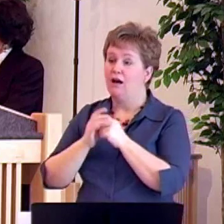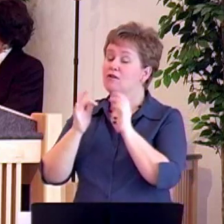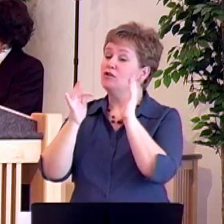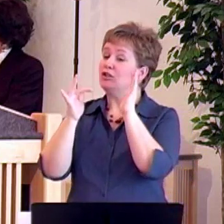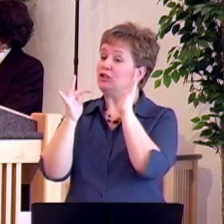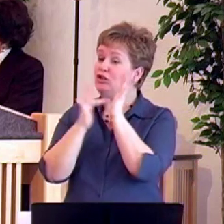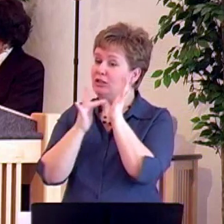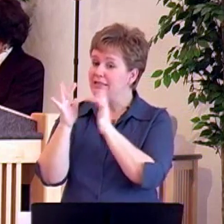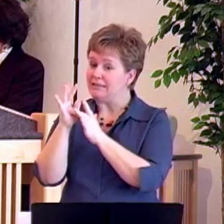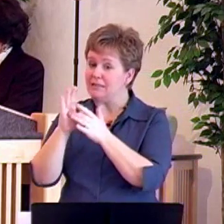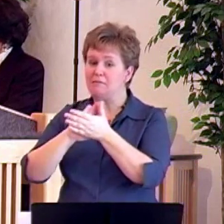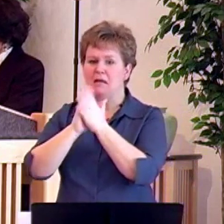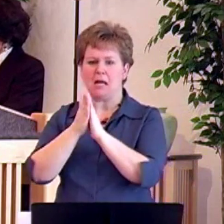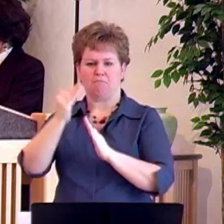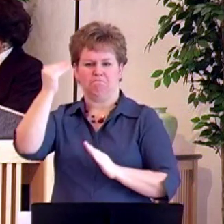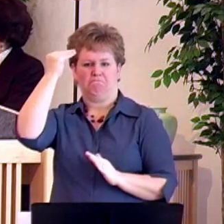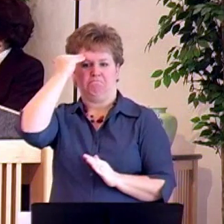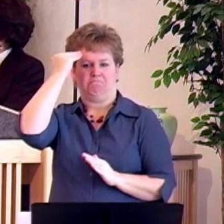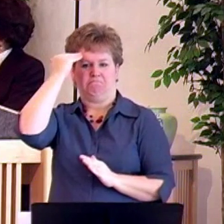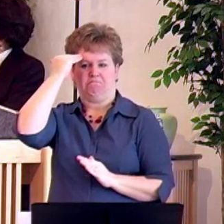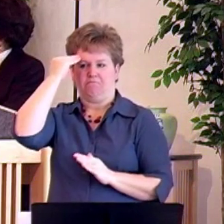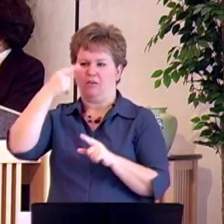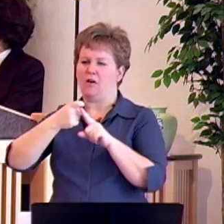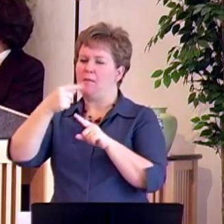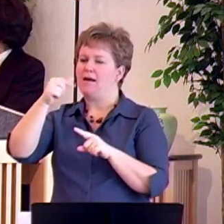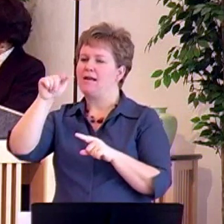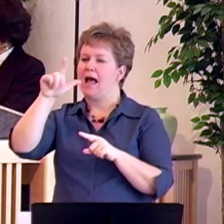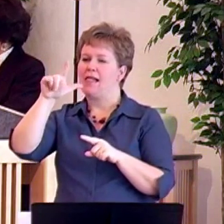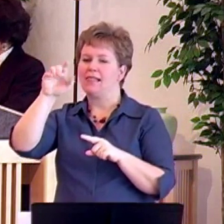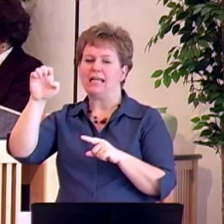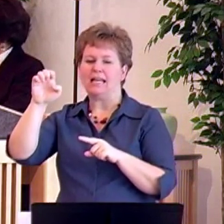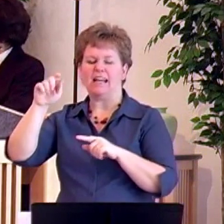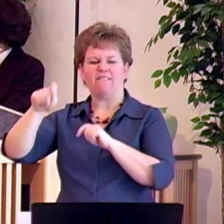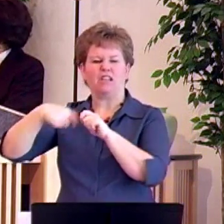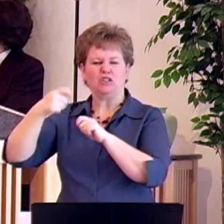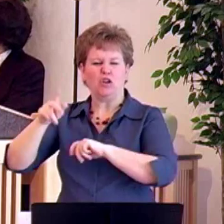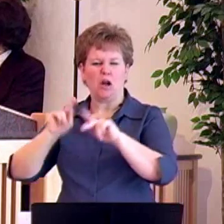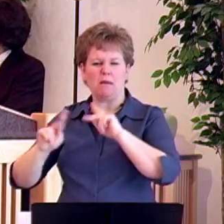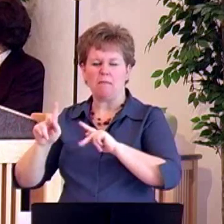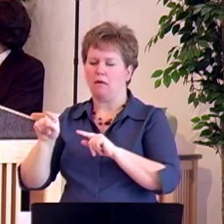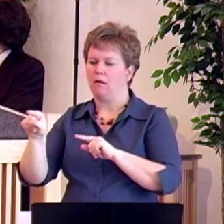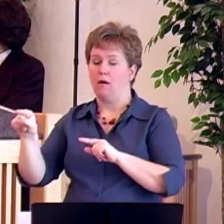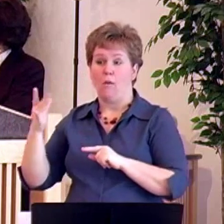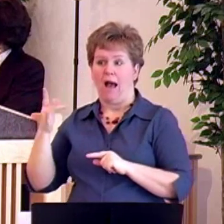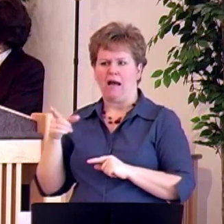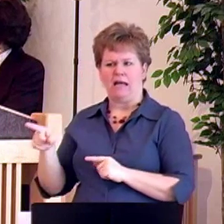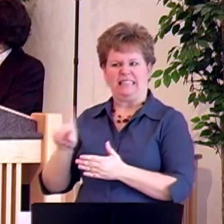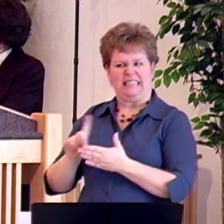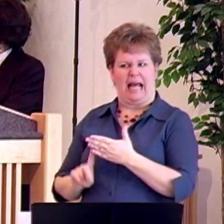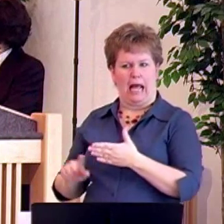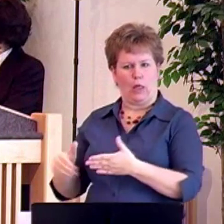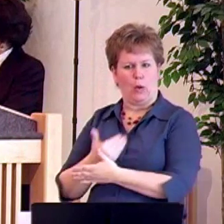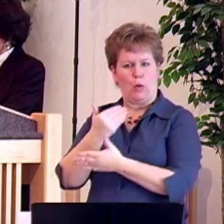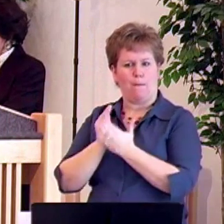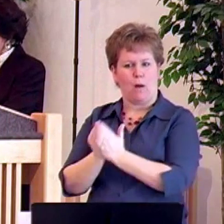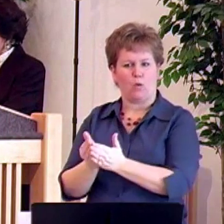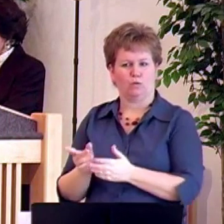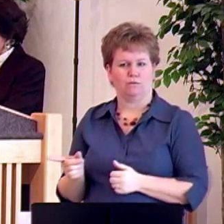Jesus became well known to the Galilean fisherfolk as the designer of the new